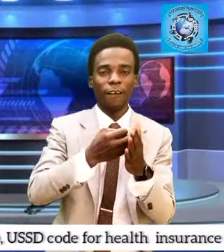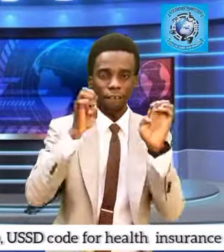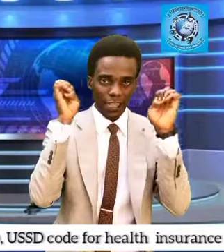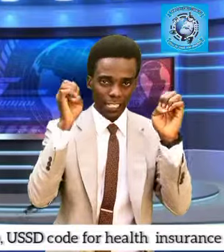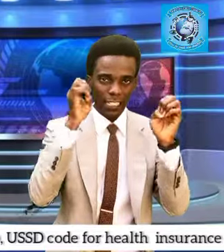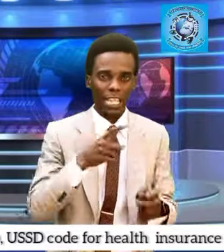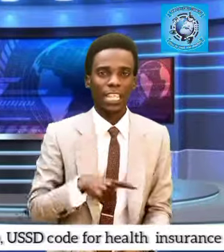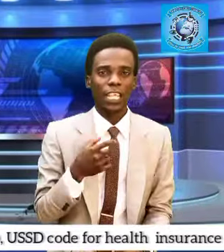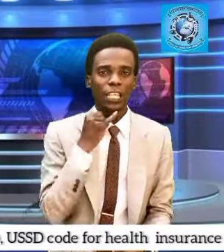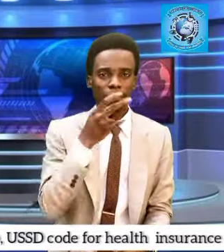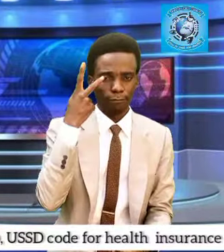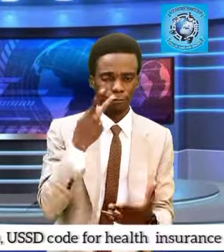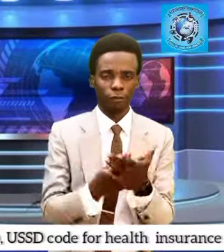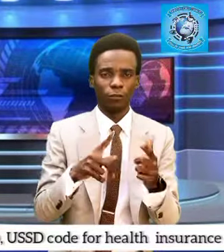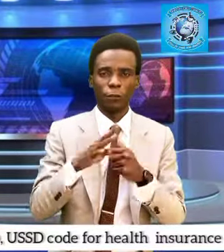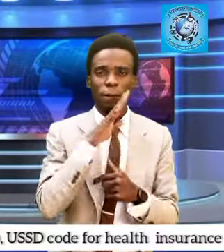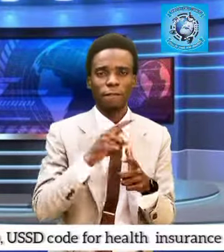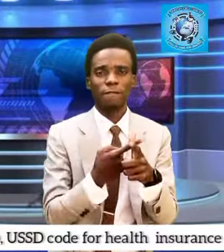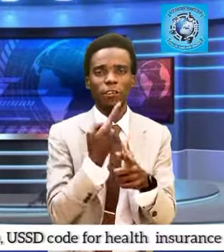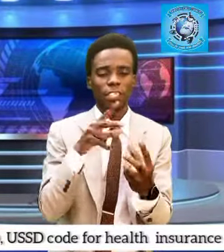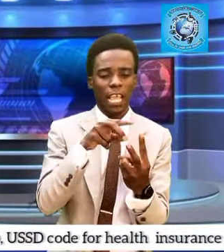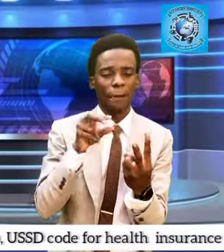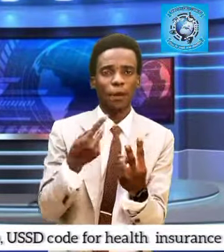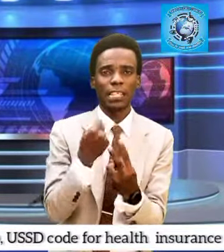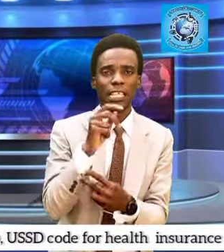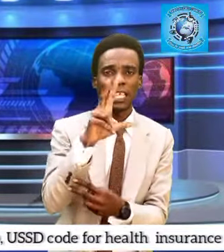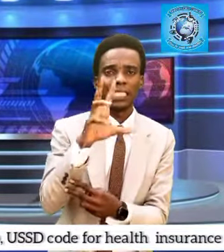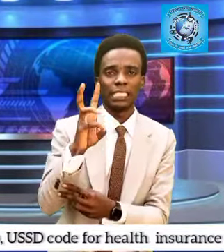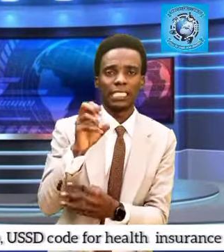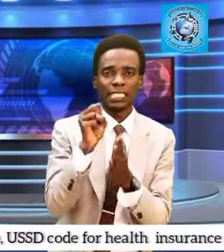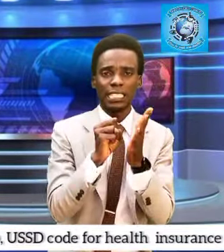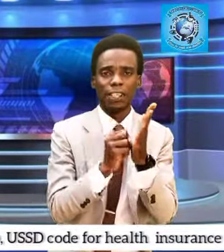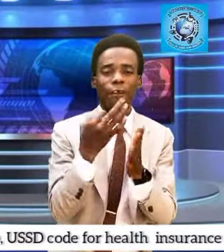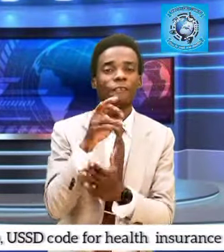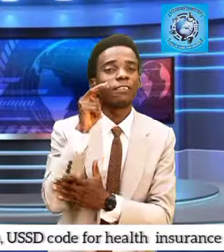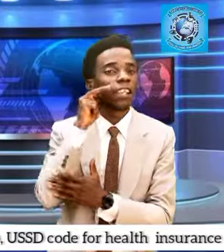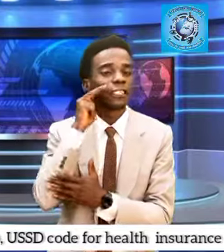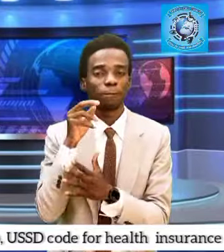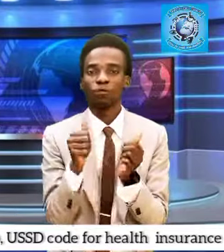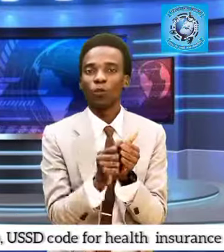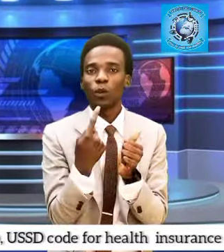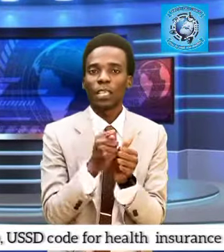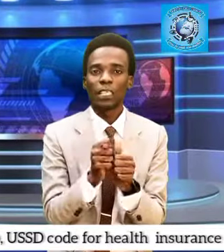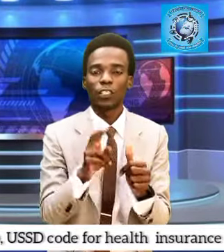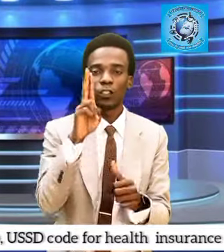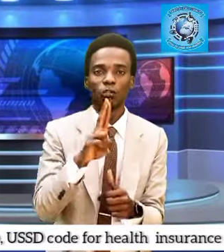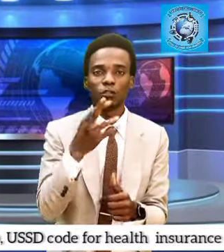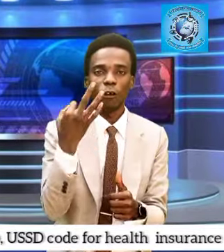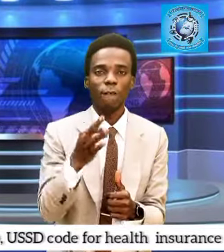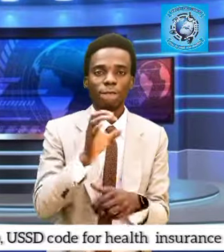Lagos State is proving to be the first among the 36 states of Nigeria with the deployment of